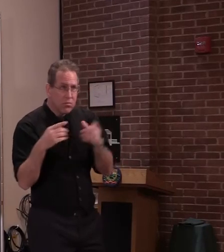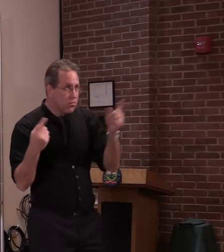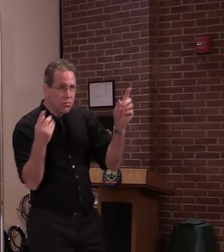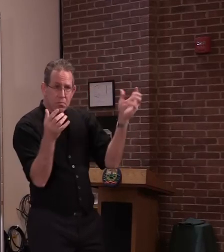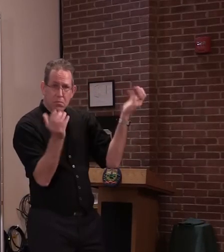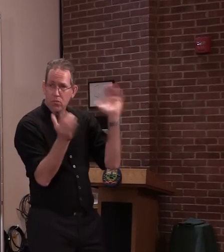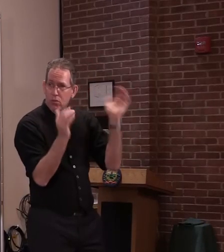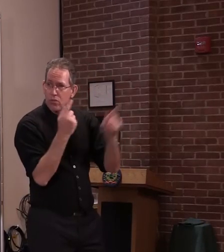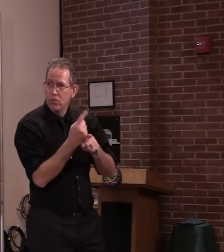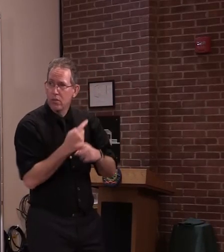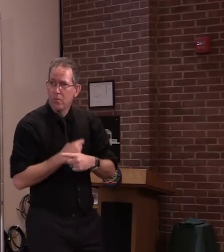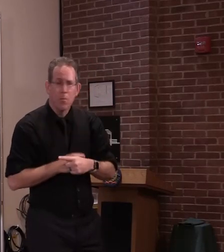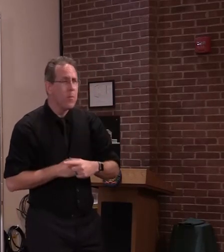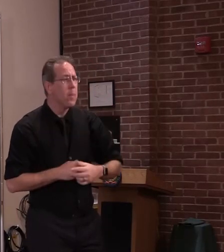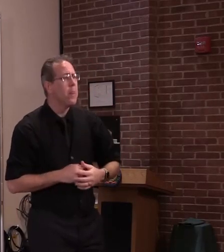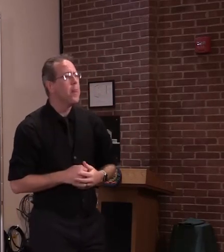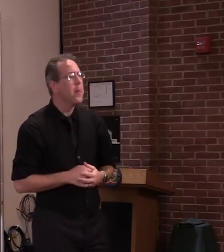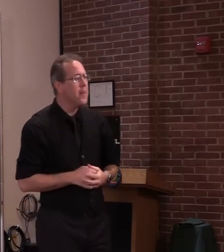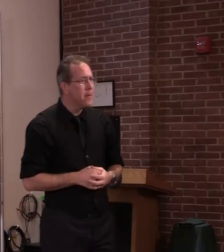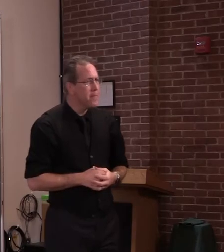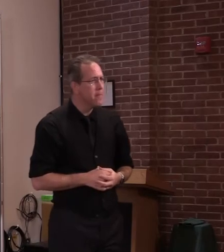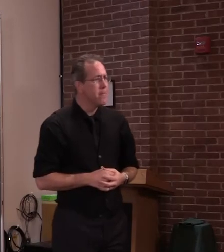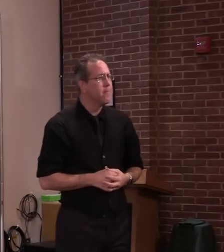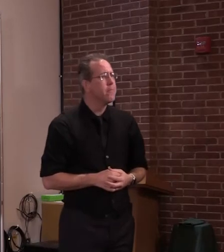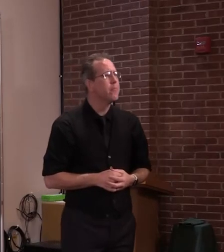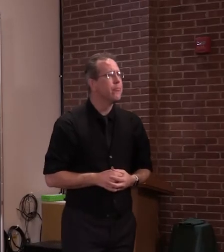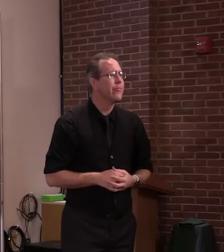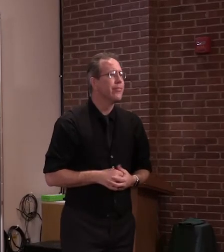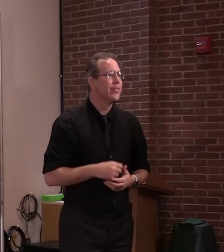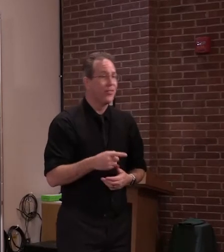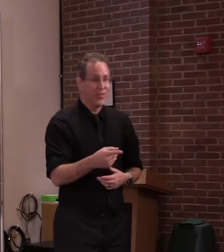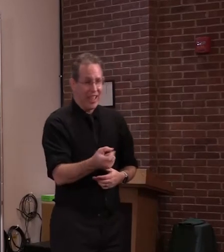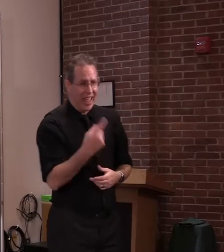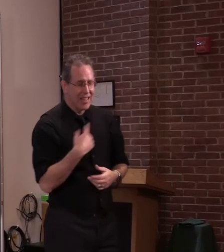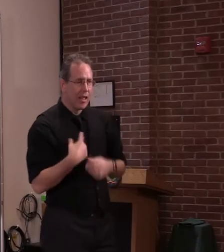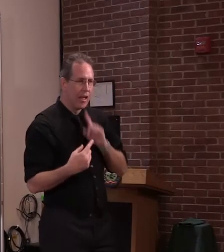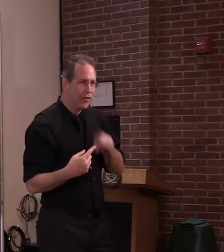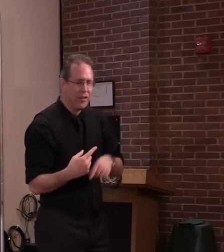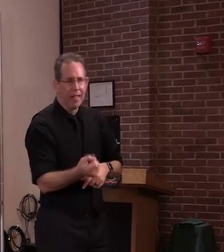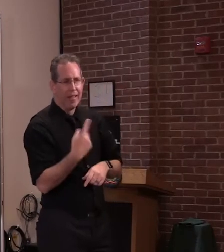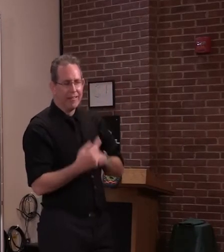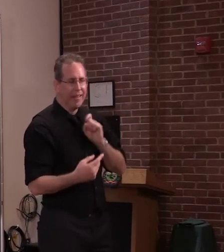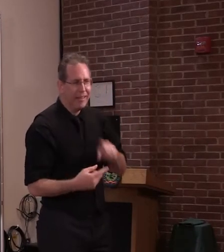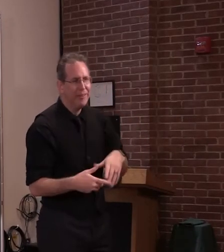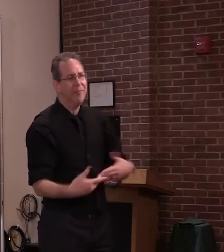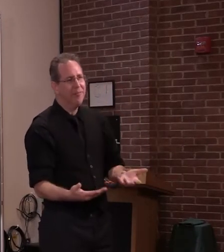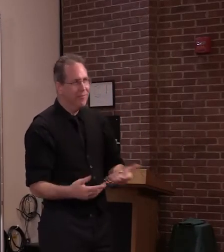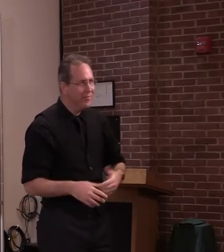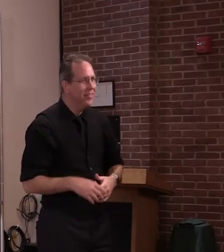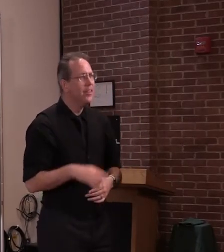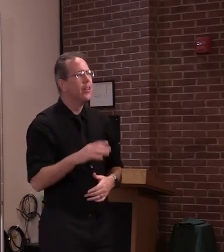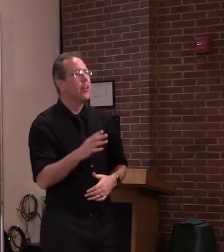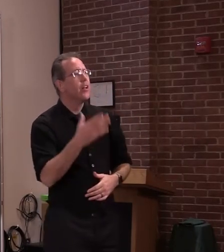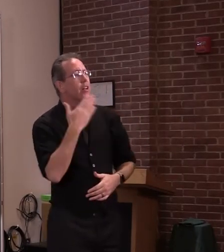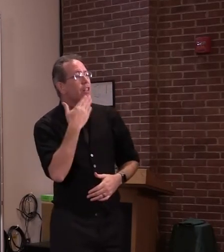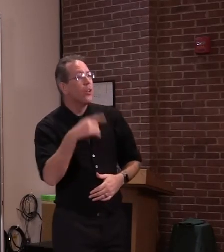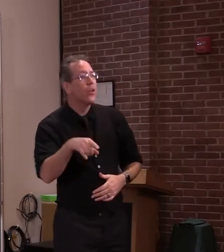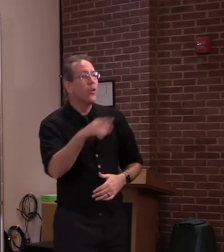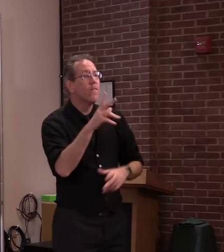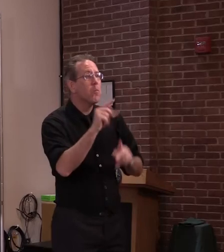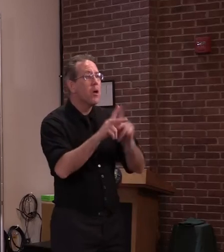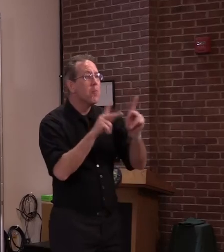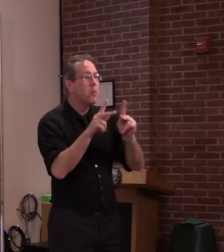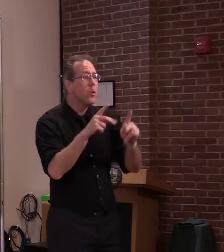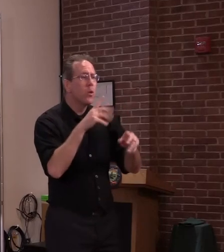Yeah, we've answered this question a number of times, but bottom line is, first, I'll thank Vermonters who actually have put information